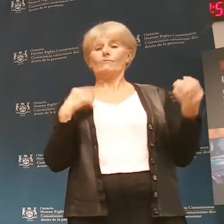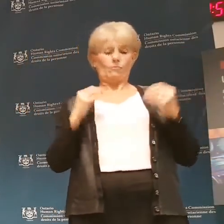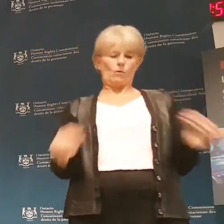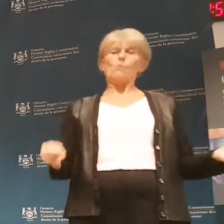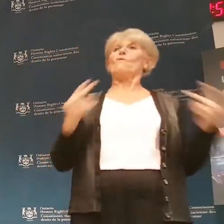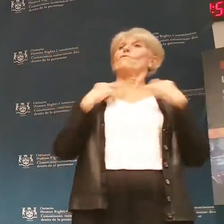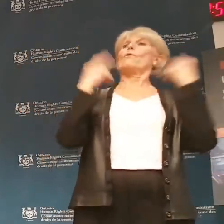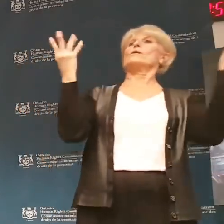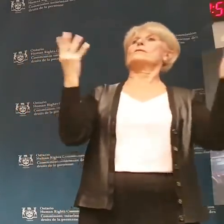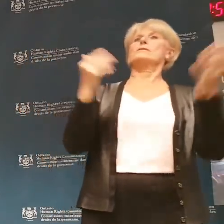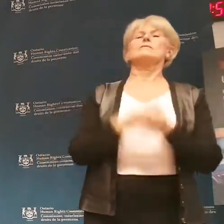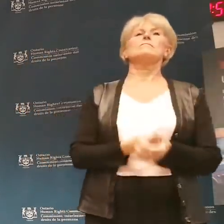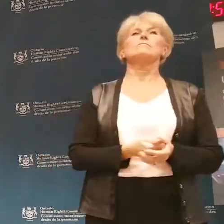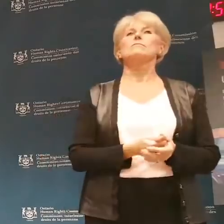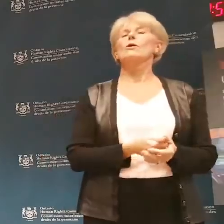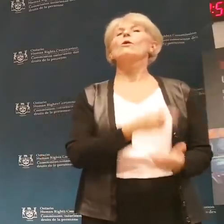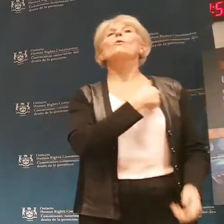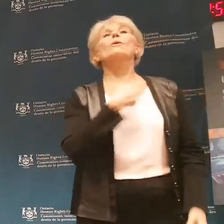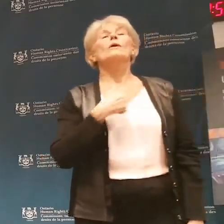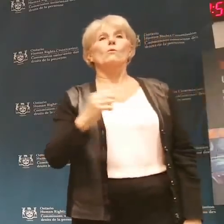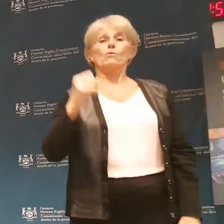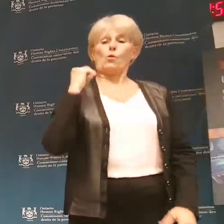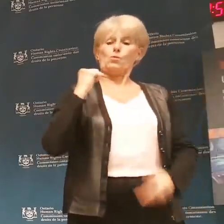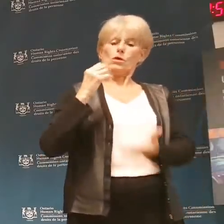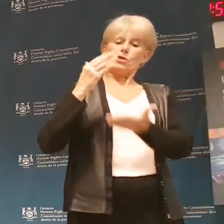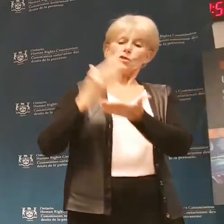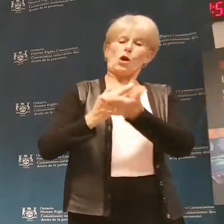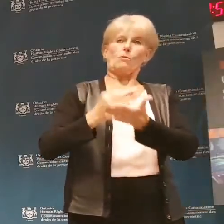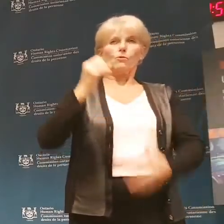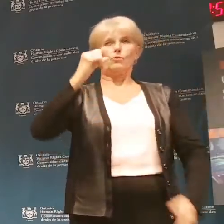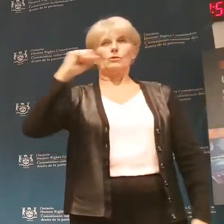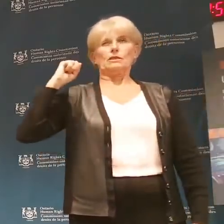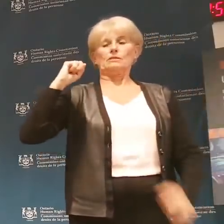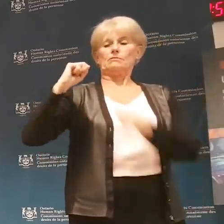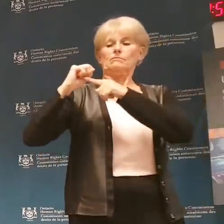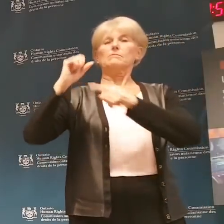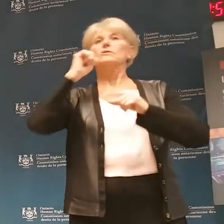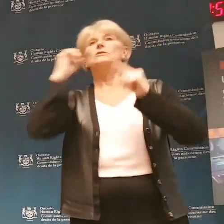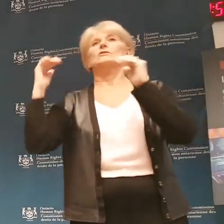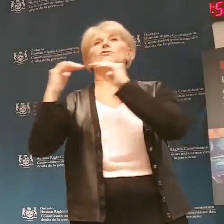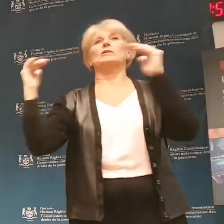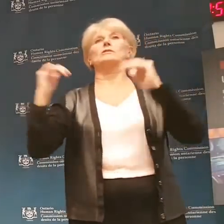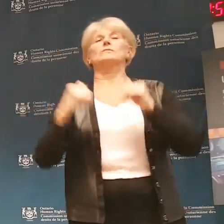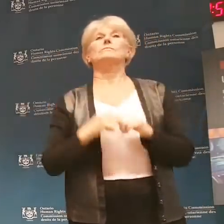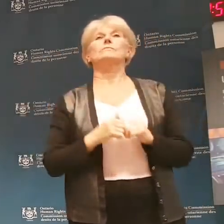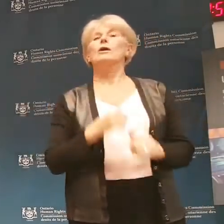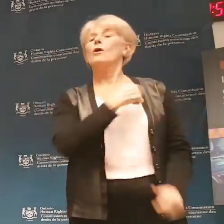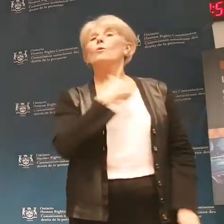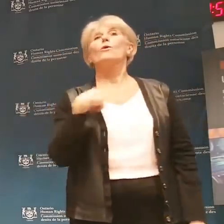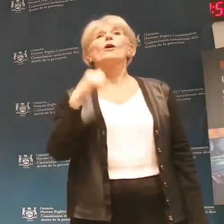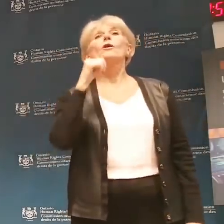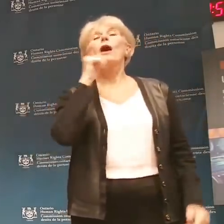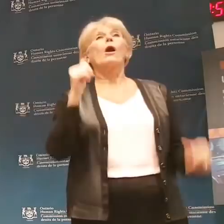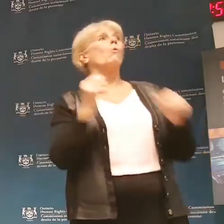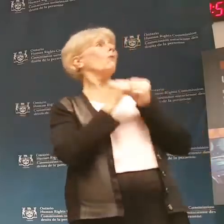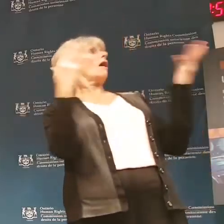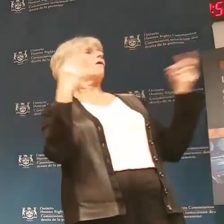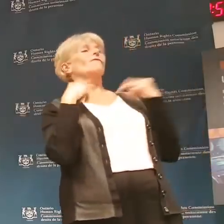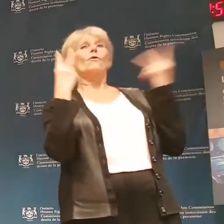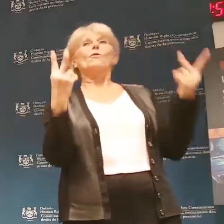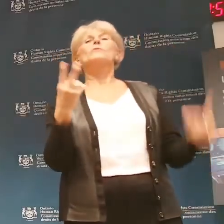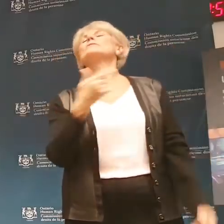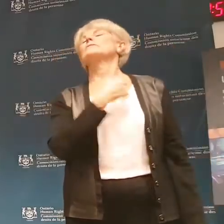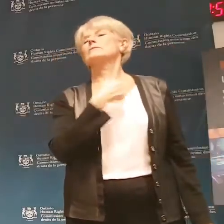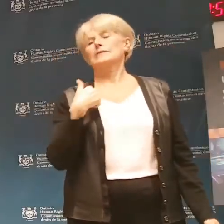voiceless. We will never stop resisting injustice. We are not voiceless. We